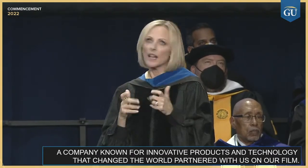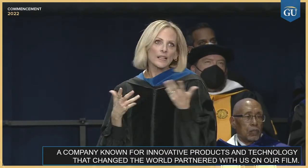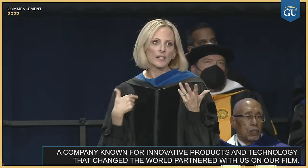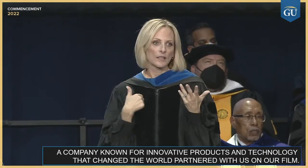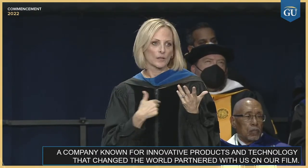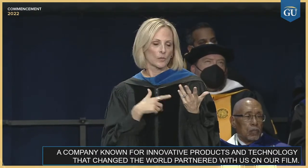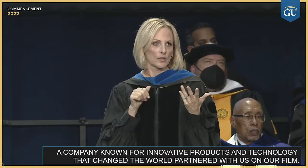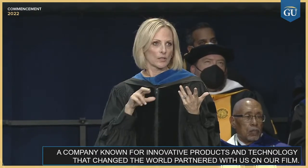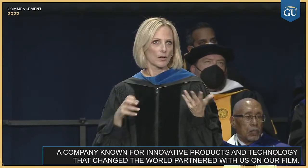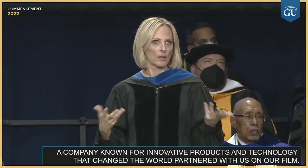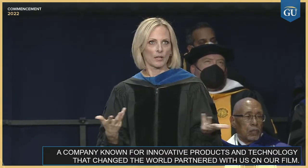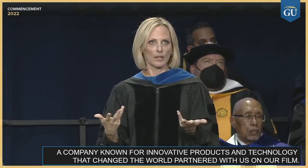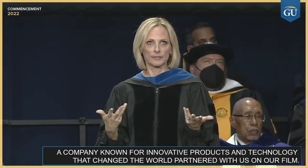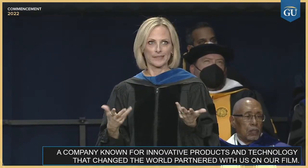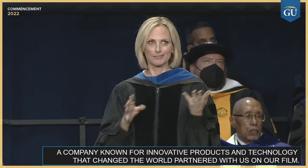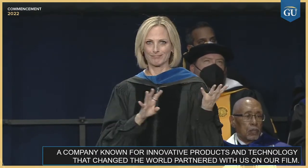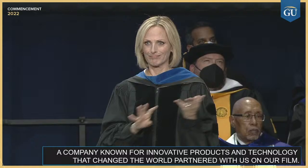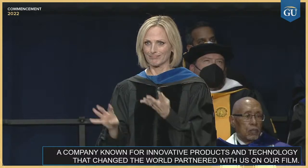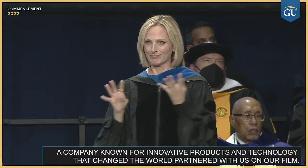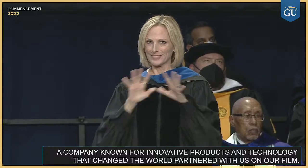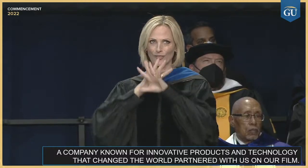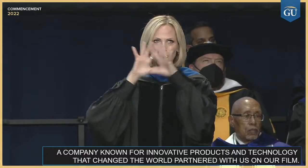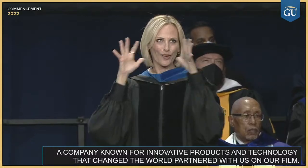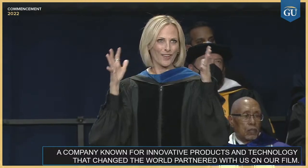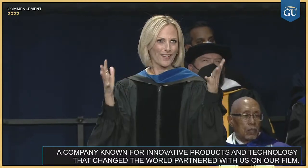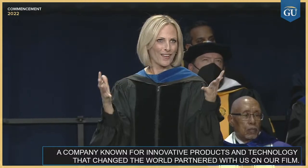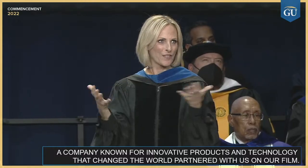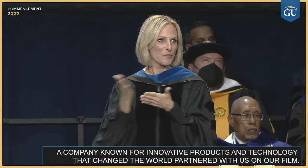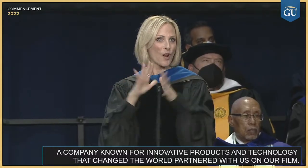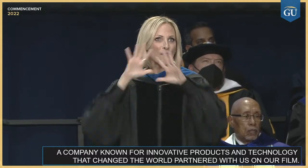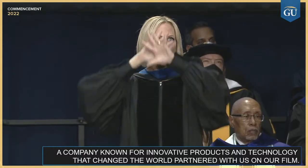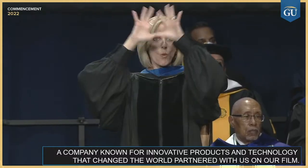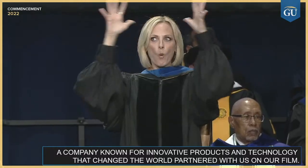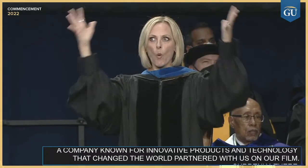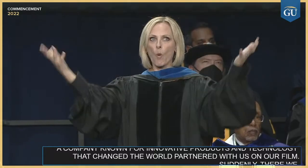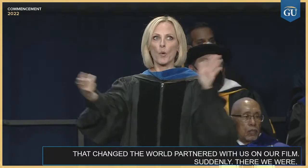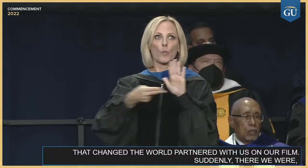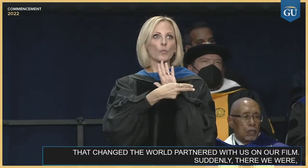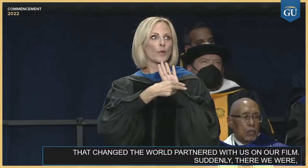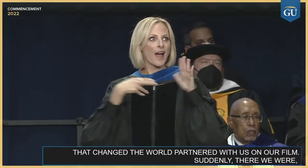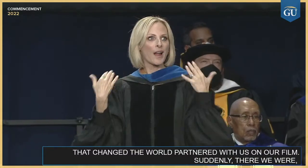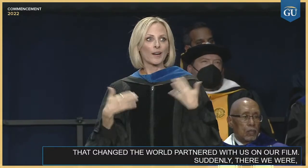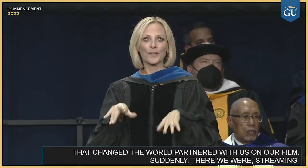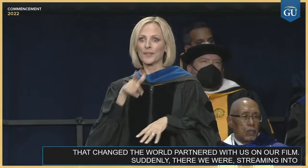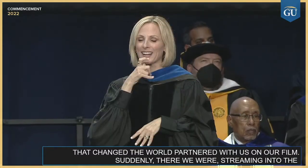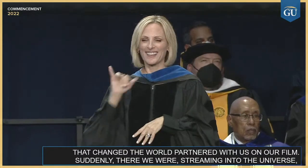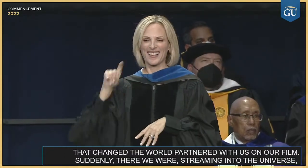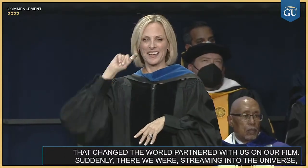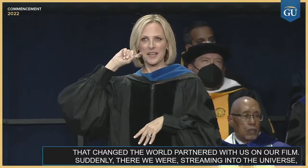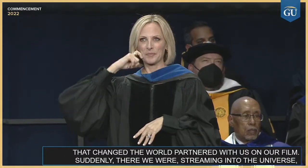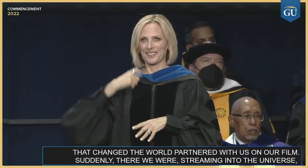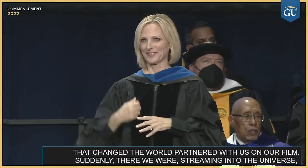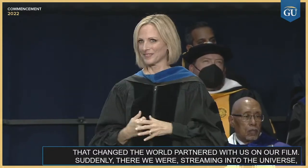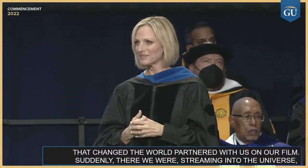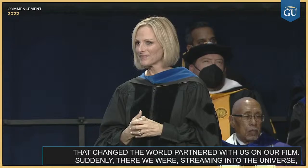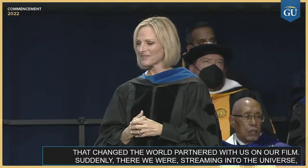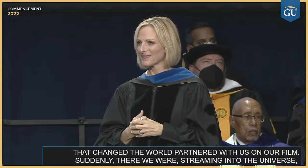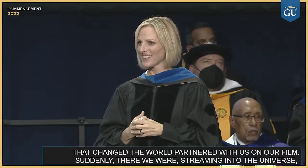Suddenly, there we were, streaming into the universe, part of the global brand that was